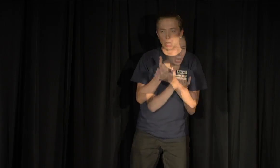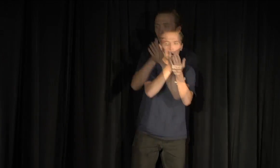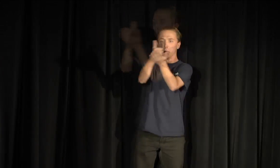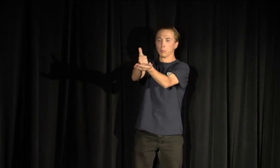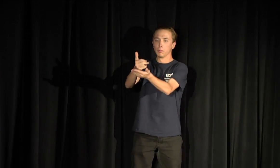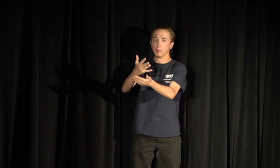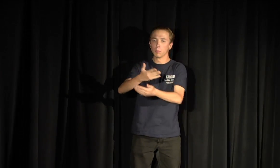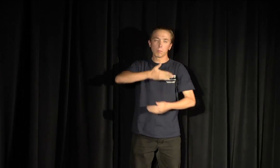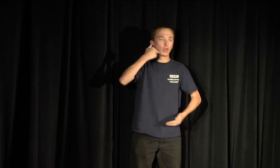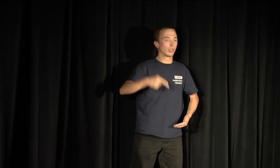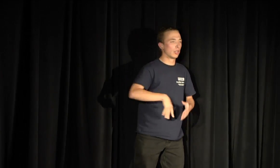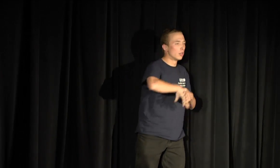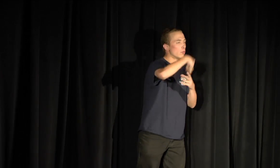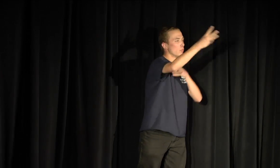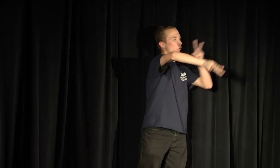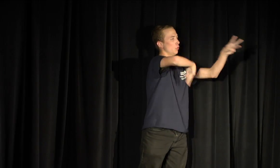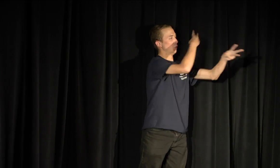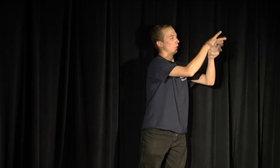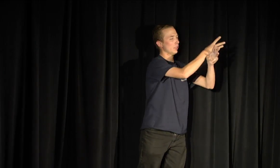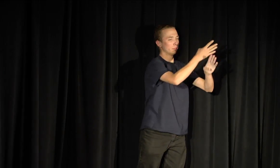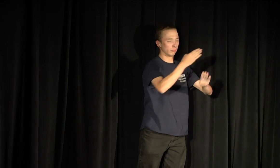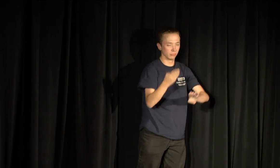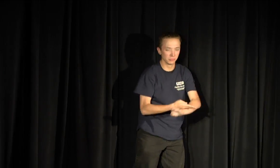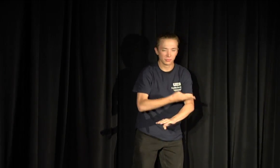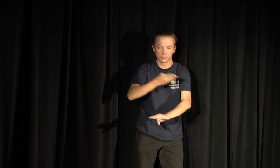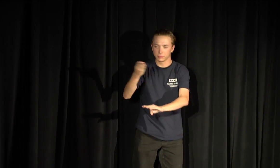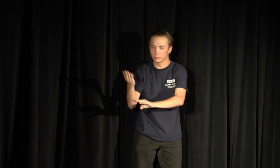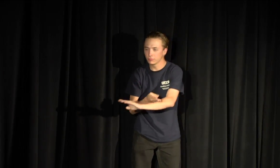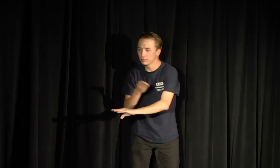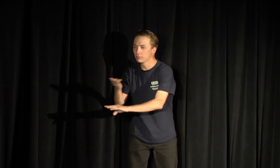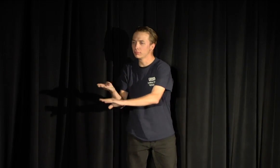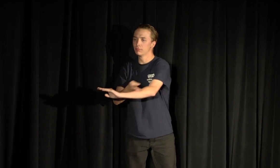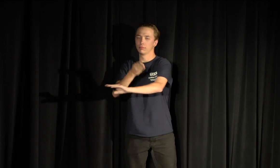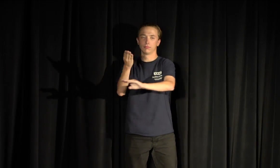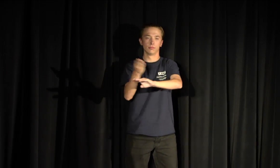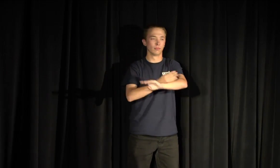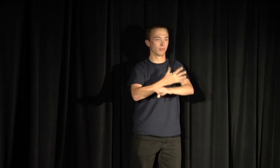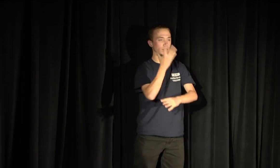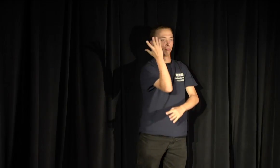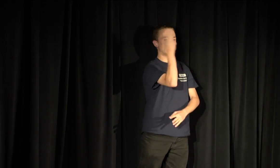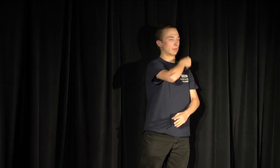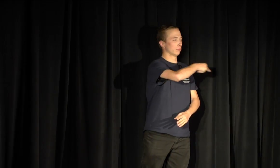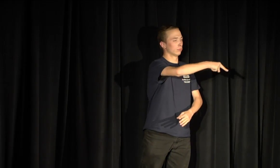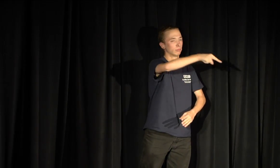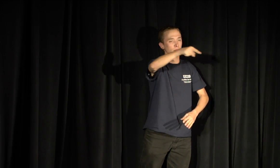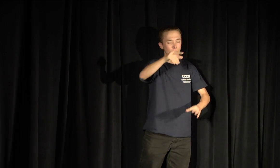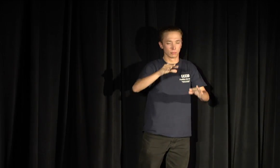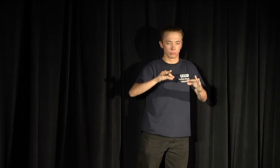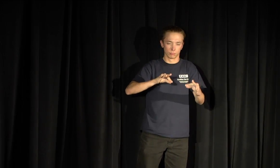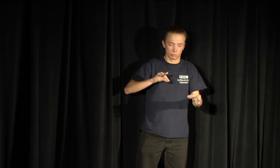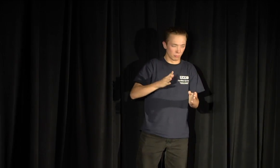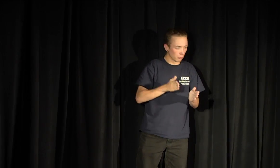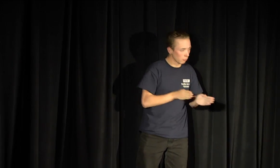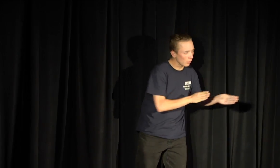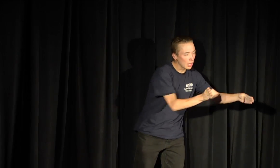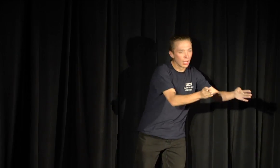Because I want to help make the world a better place with renovations and construction and just make the world a beautiful